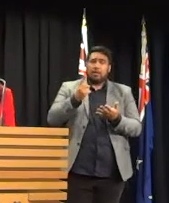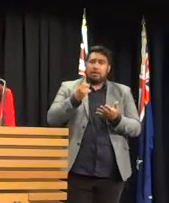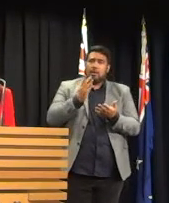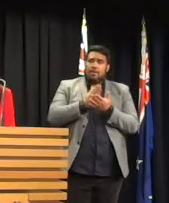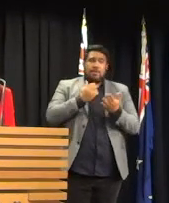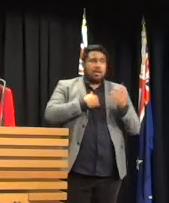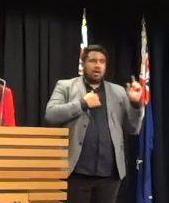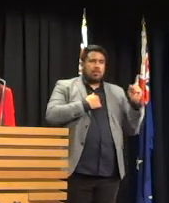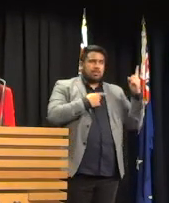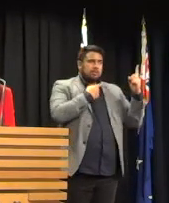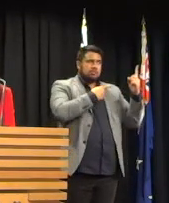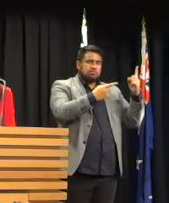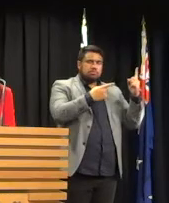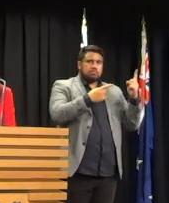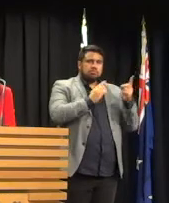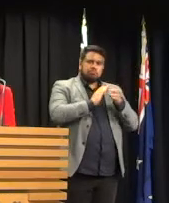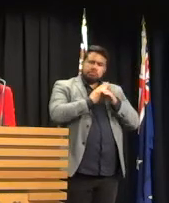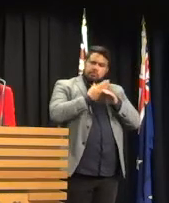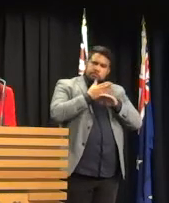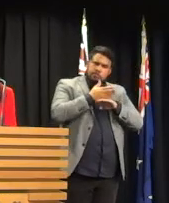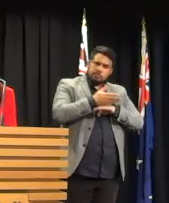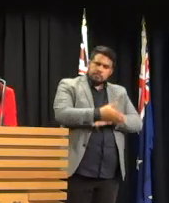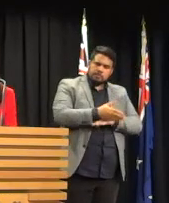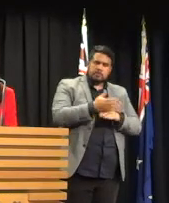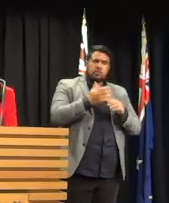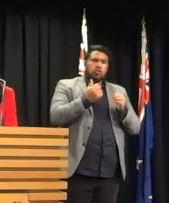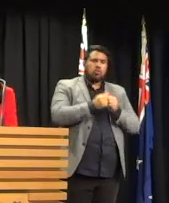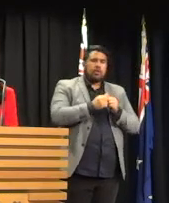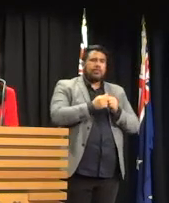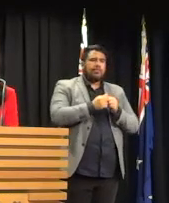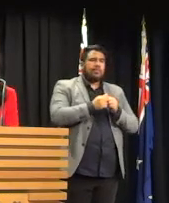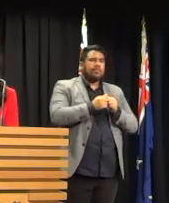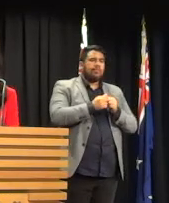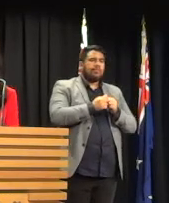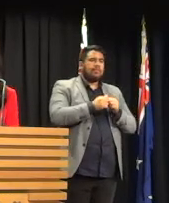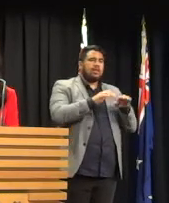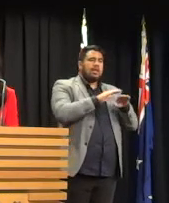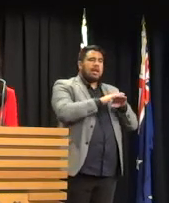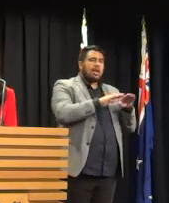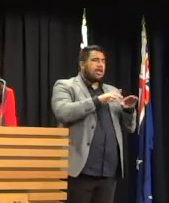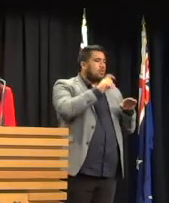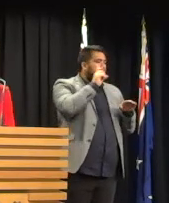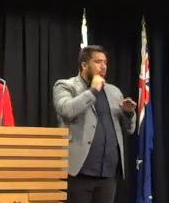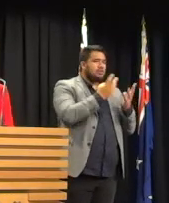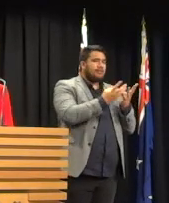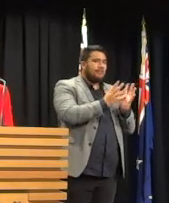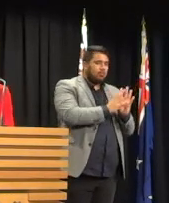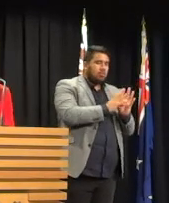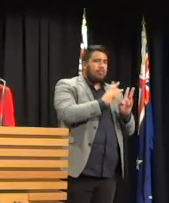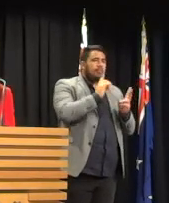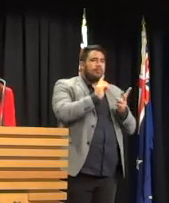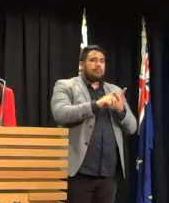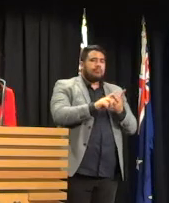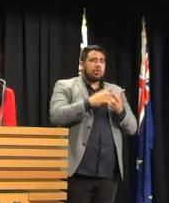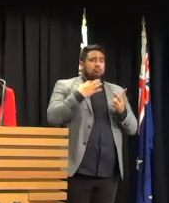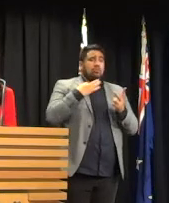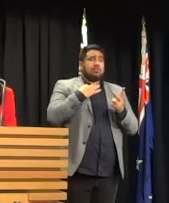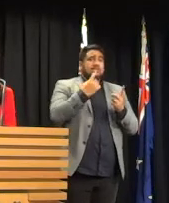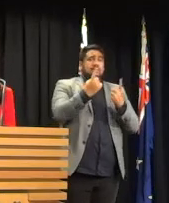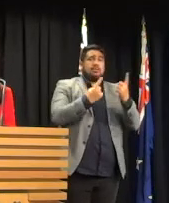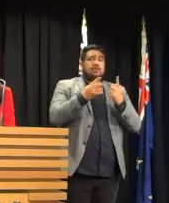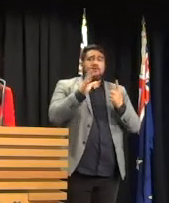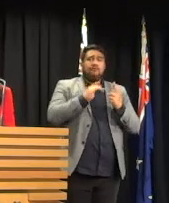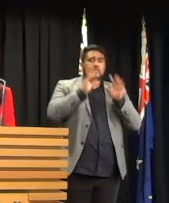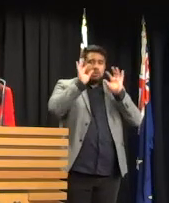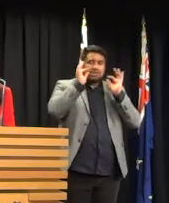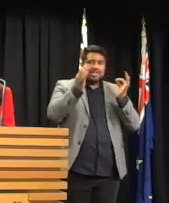is doing a large amount of work with the likes of the Land and Water Forum, but also representatives within the dairy